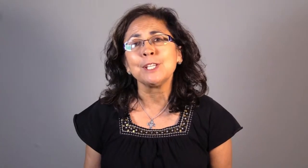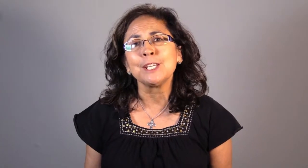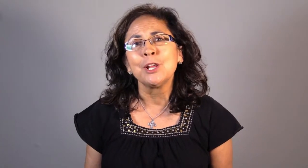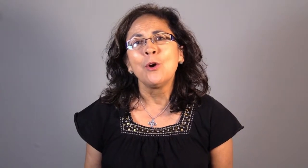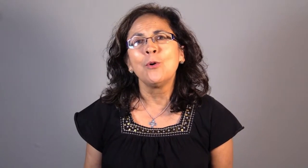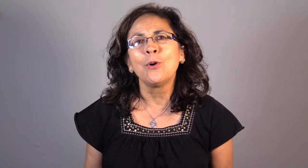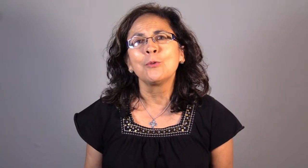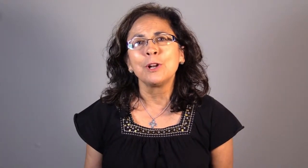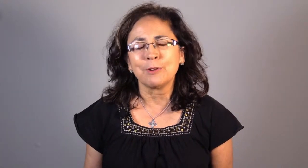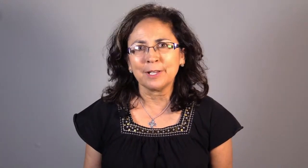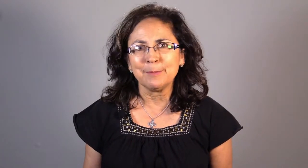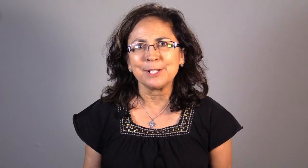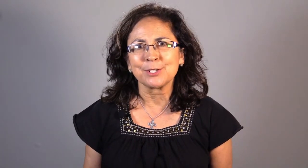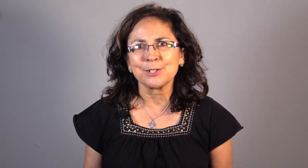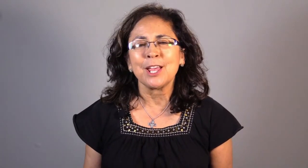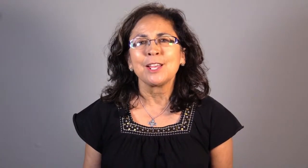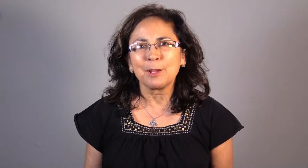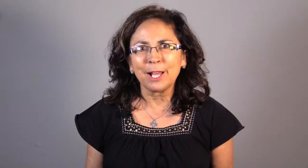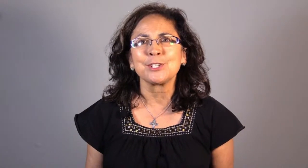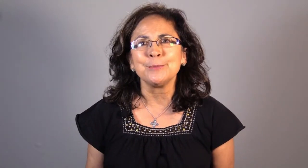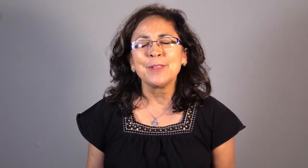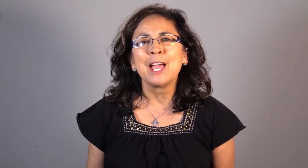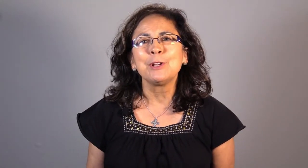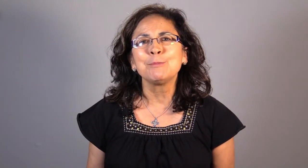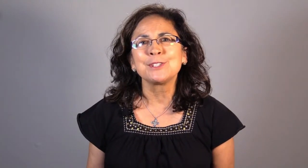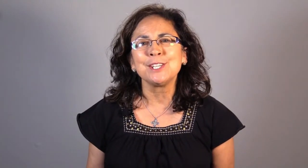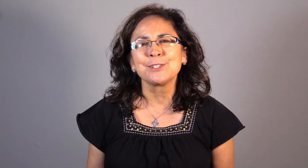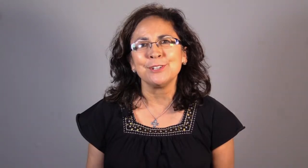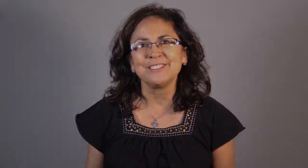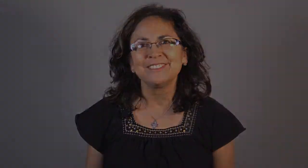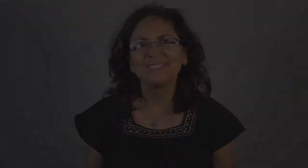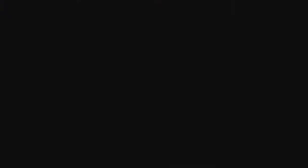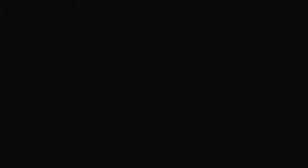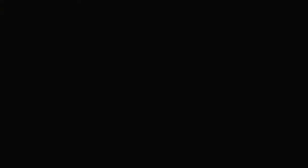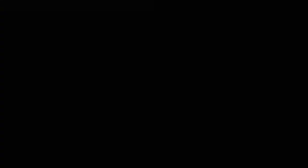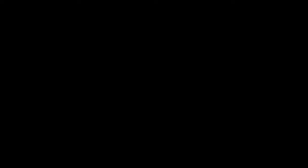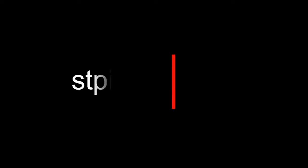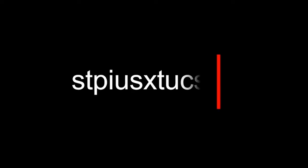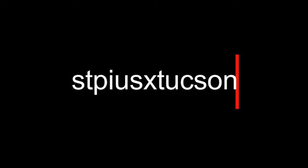from our deacon or one of our lay ministers. God bless you, and we hope to see you soon.